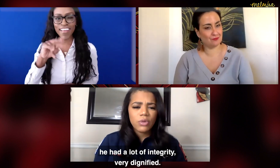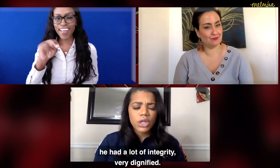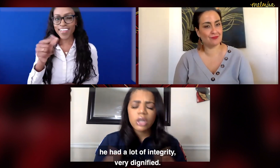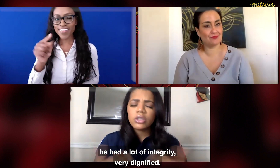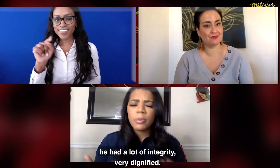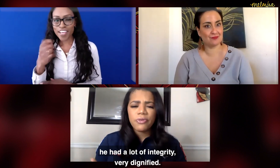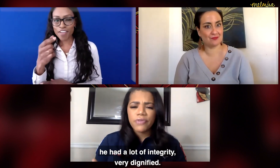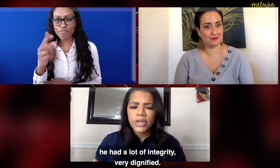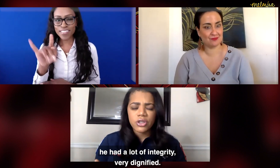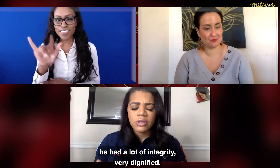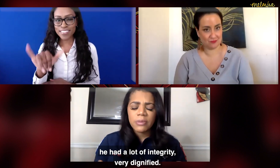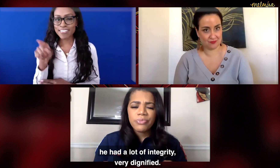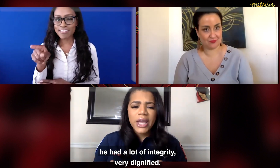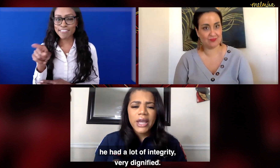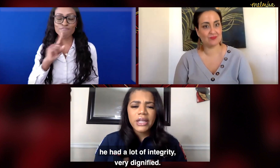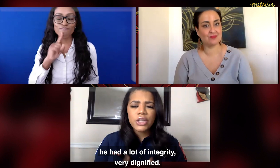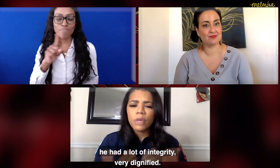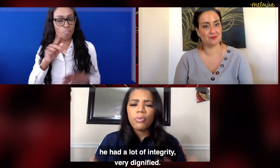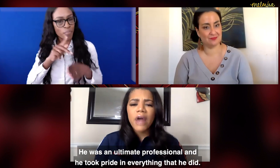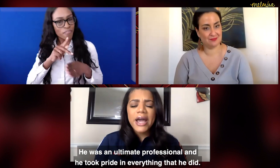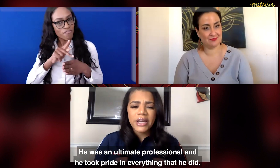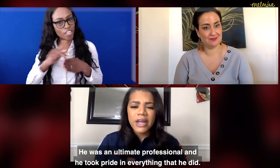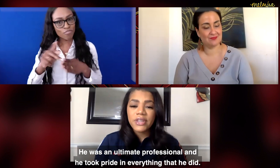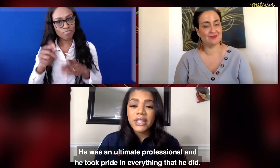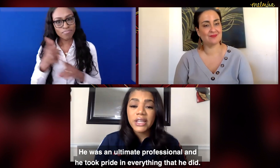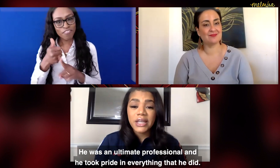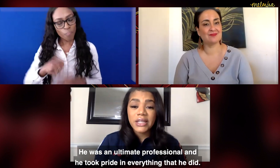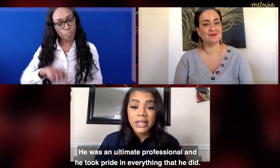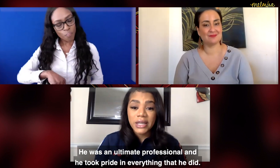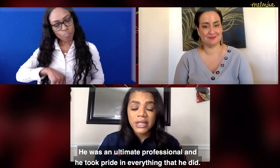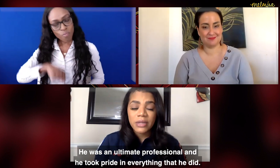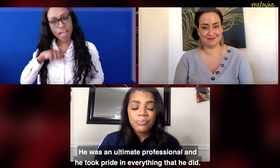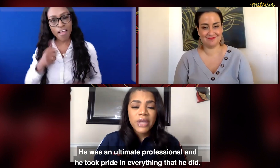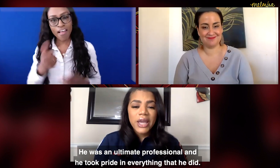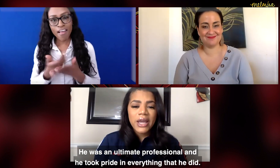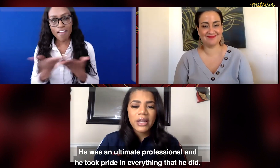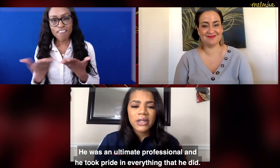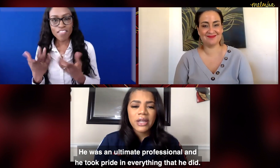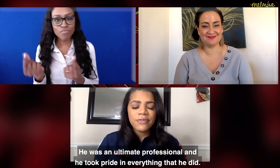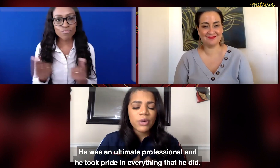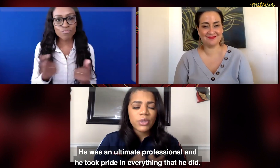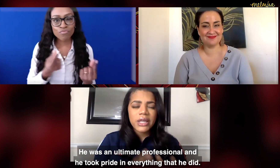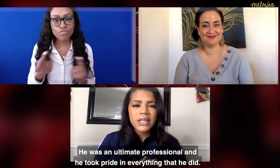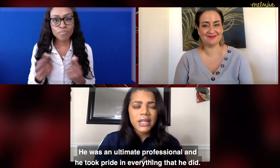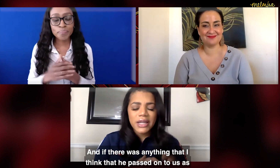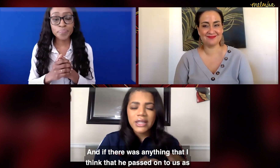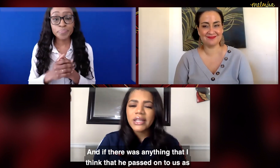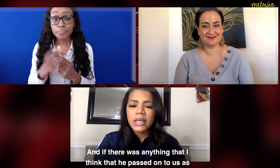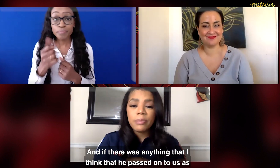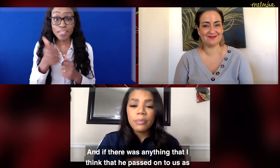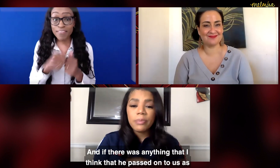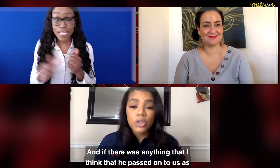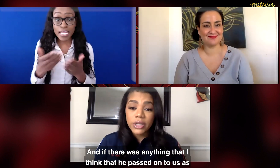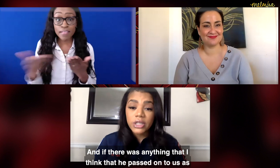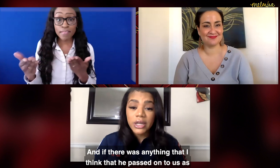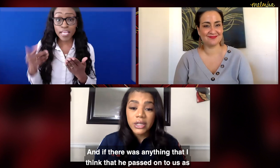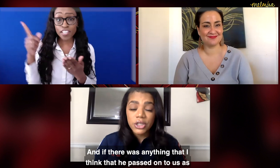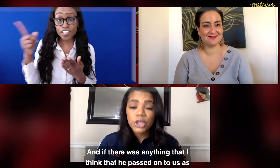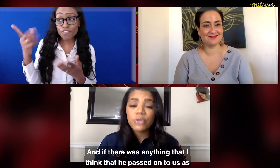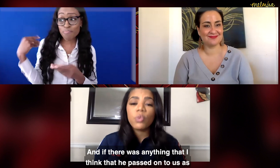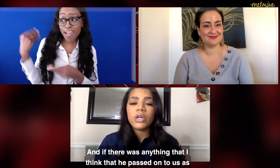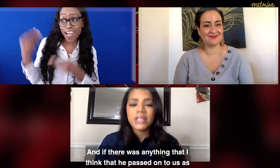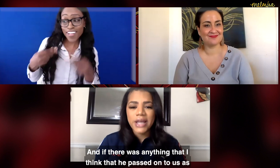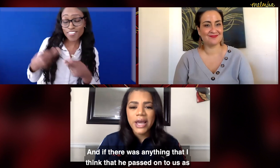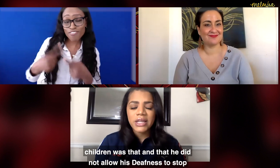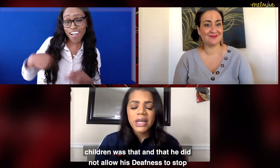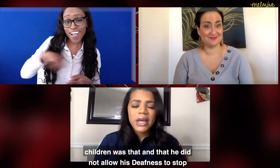He was an ultimate professional, and he took pride in everything that he did. And if there was anything that I think that he passed on to us as